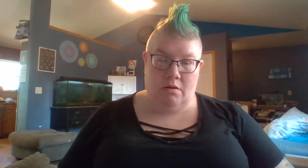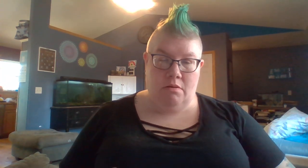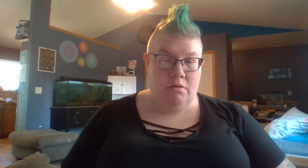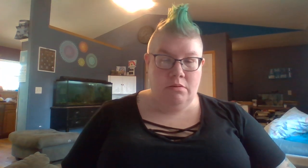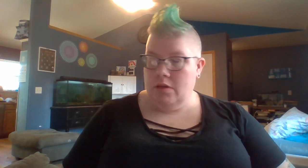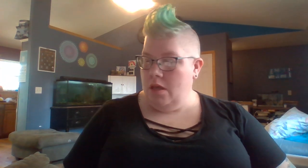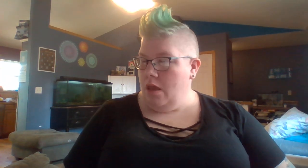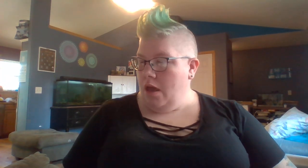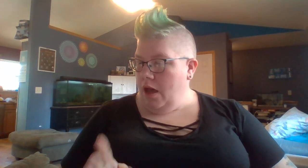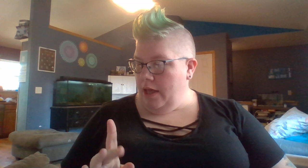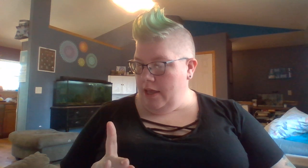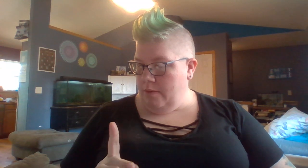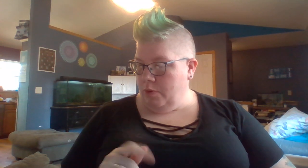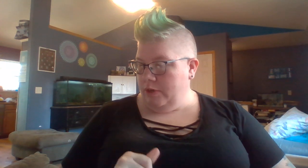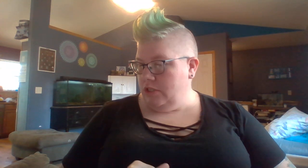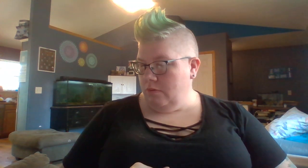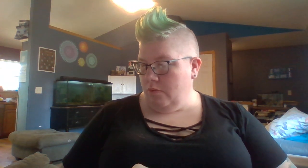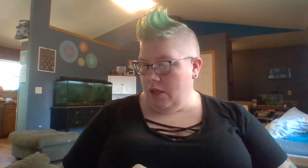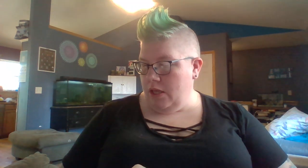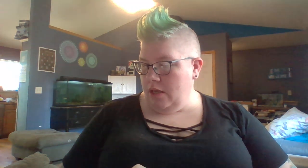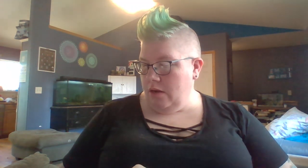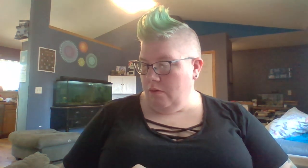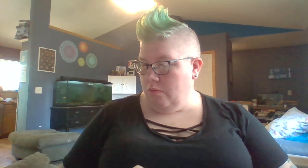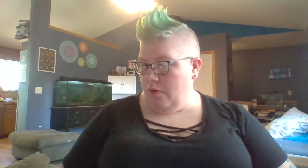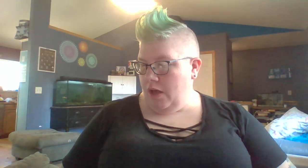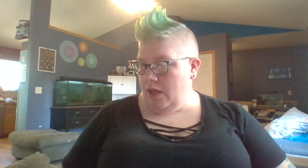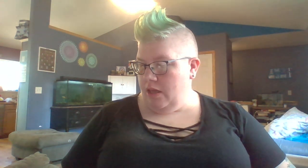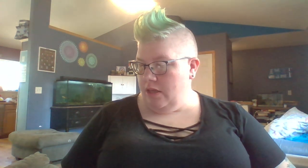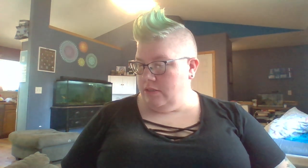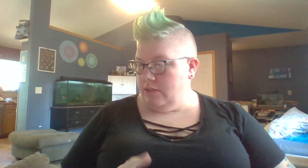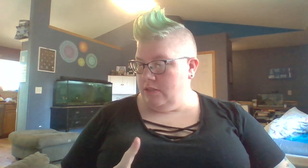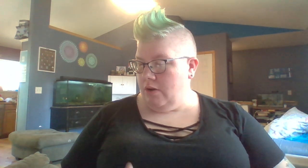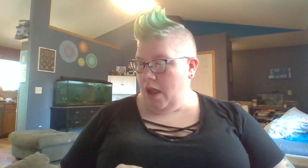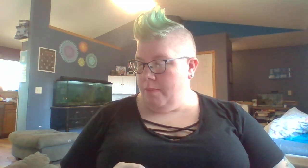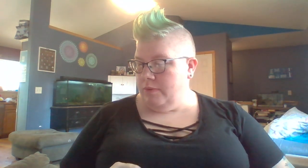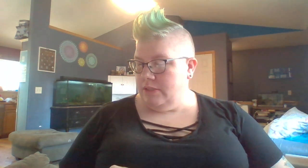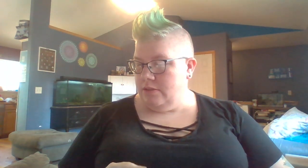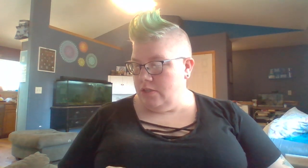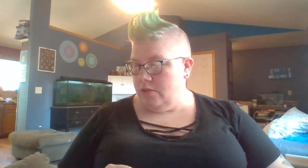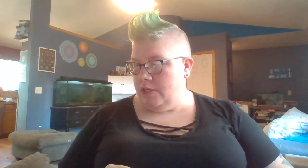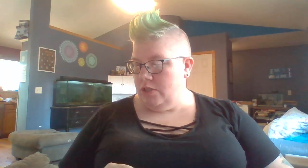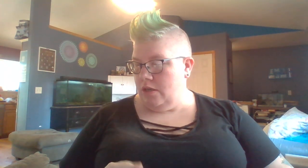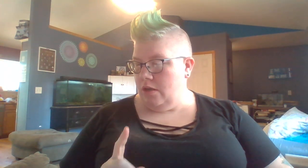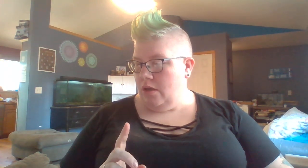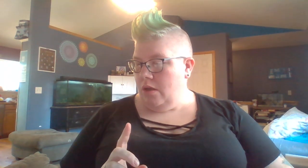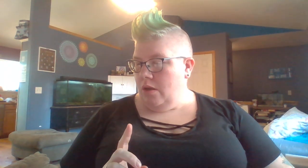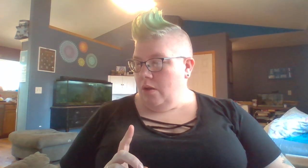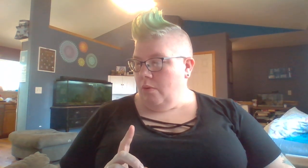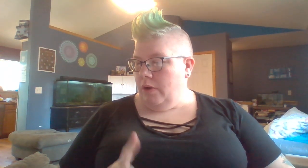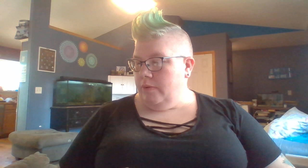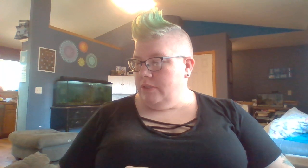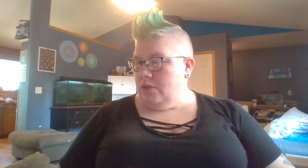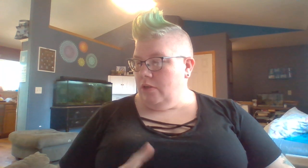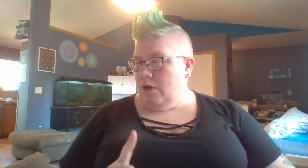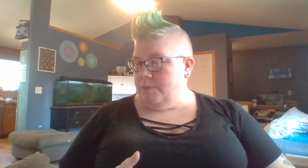So, question 1 was describe a recent situation where you installed or updated